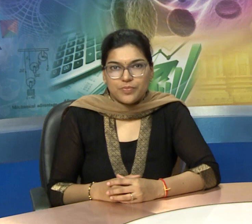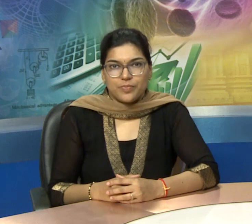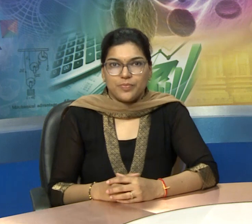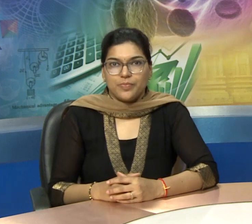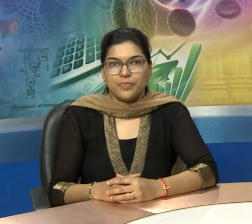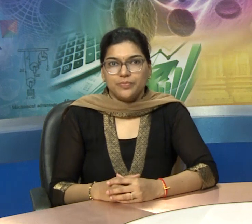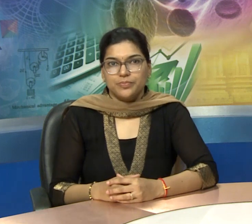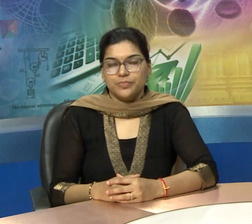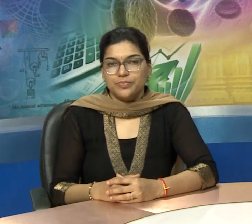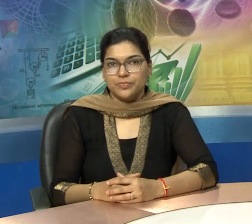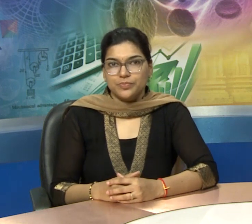that information.